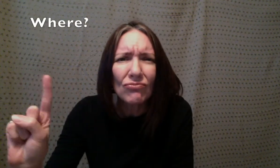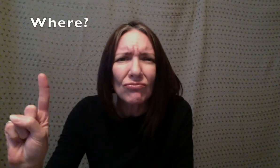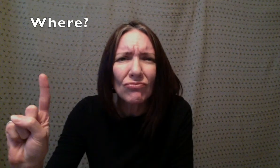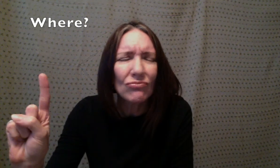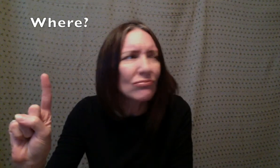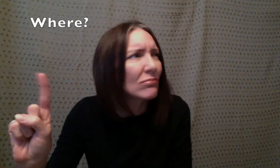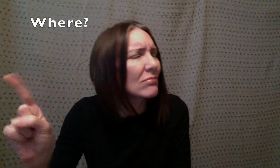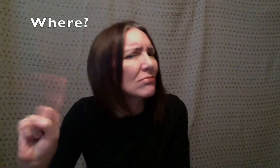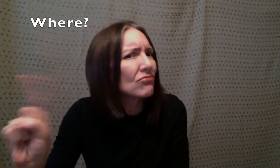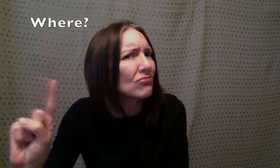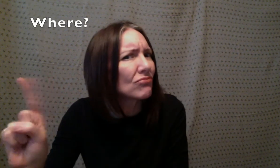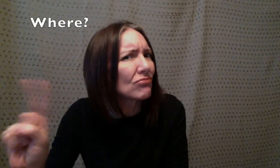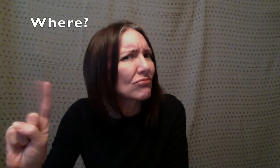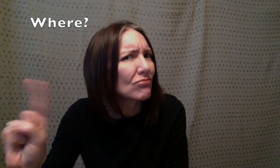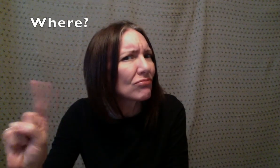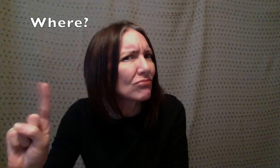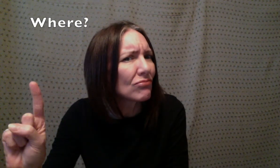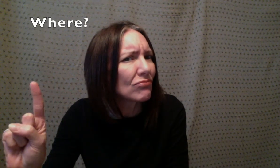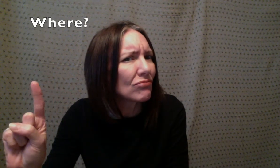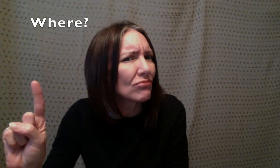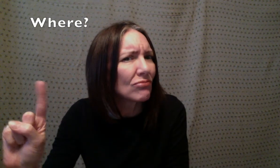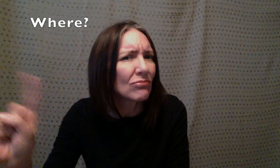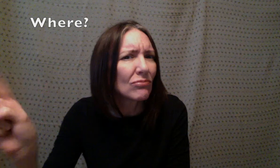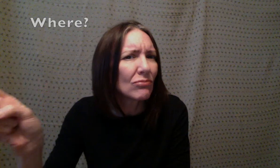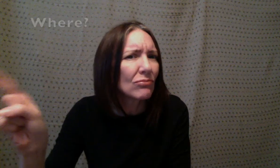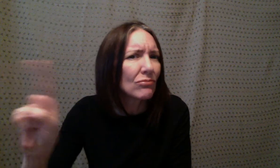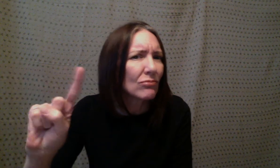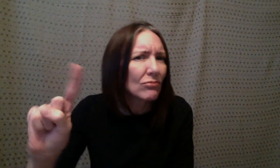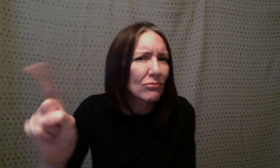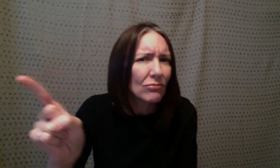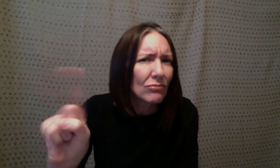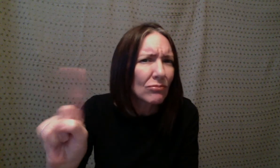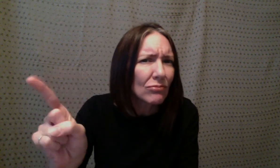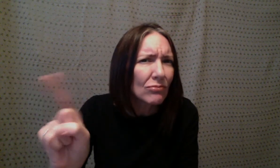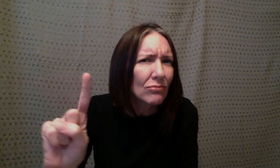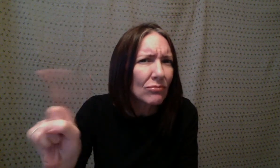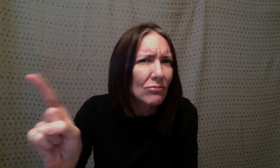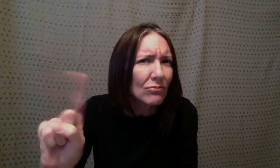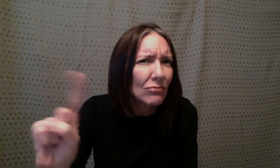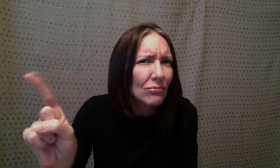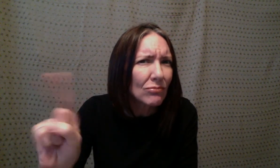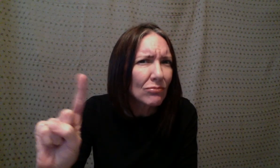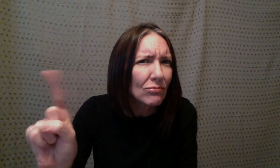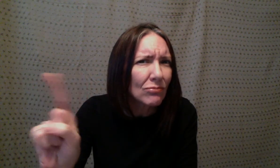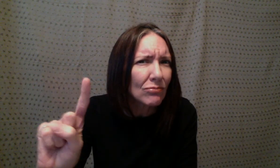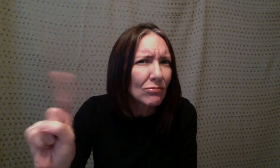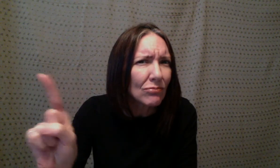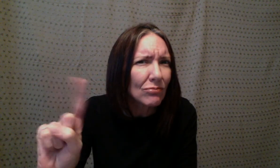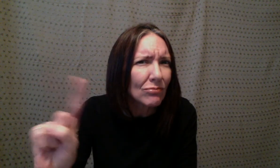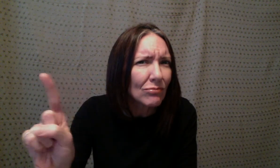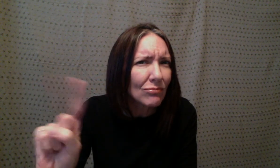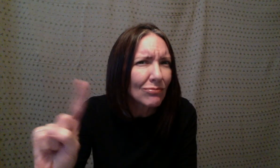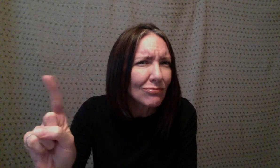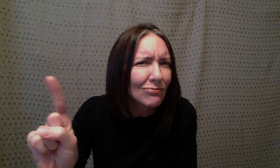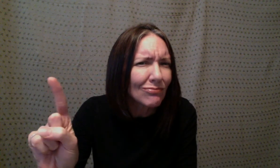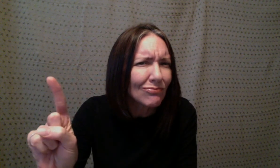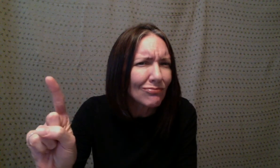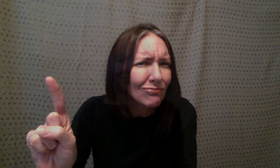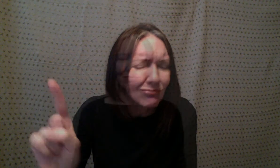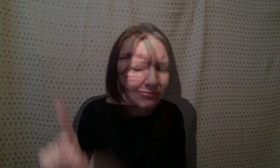sign where. Where? The index finger rocks back and forth. Palm is straight and forward. This